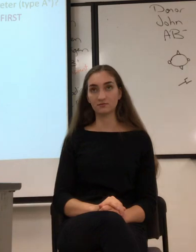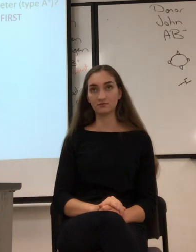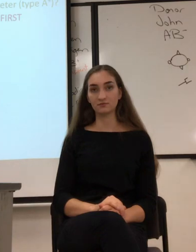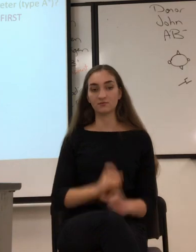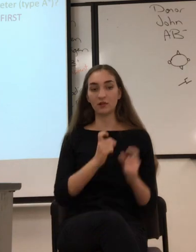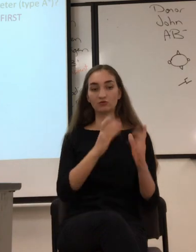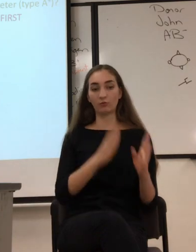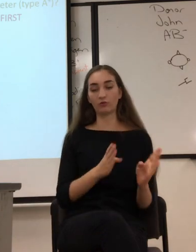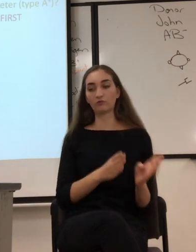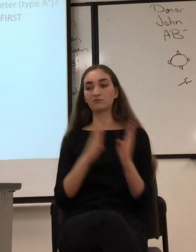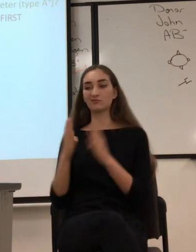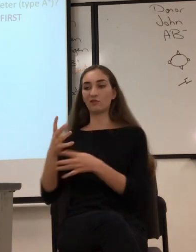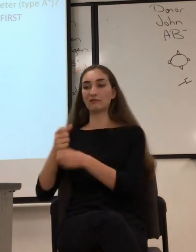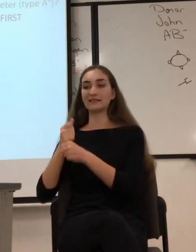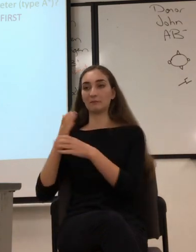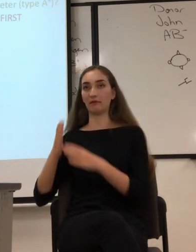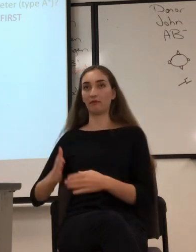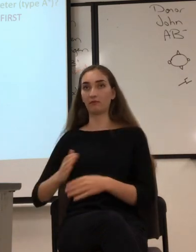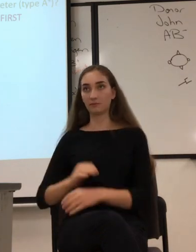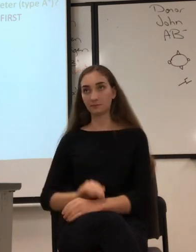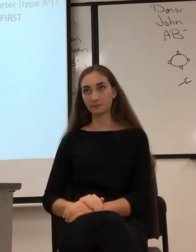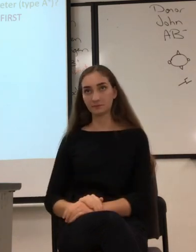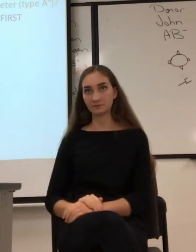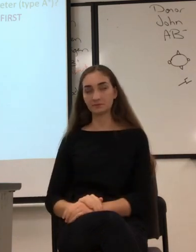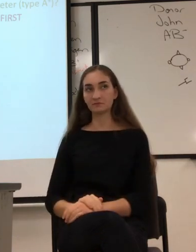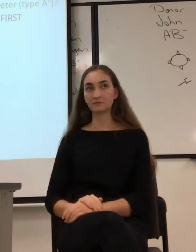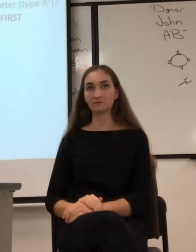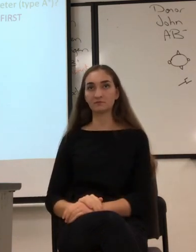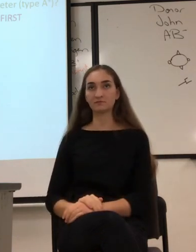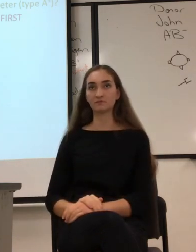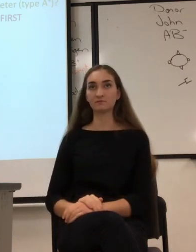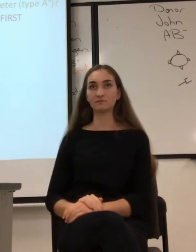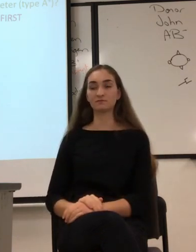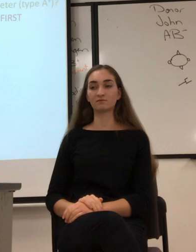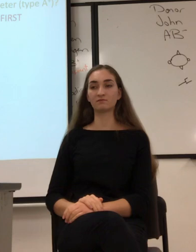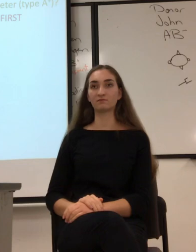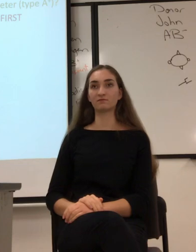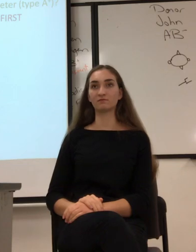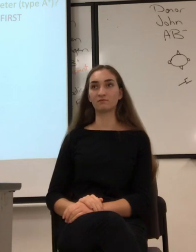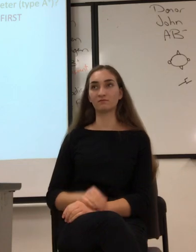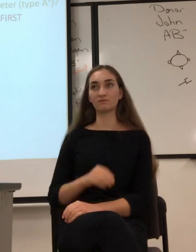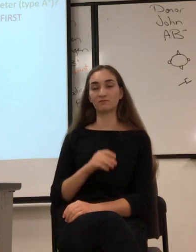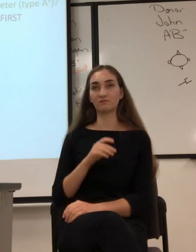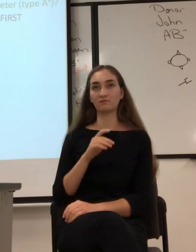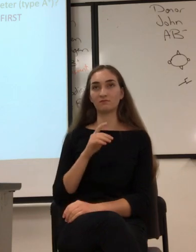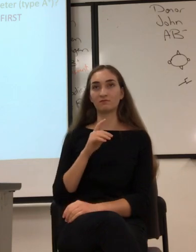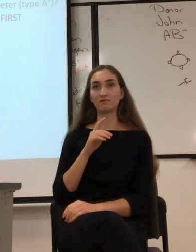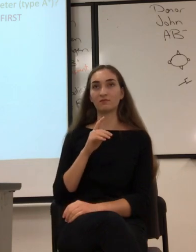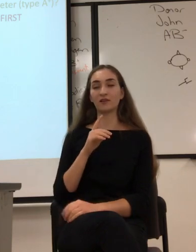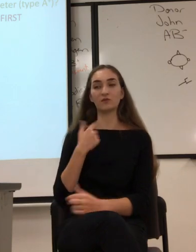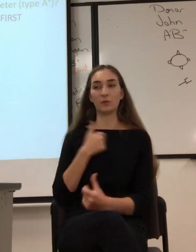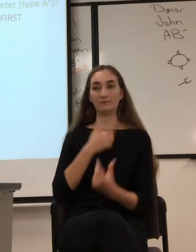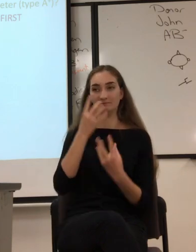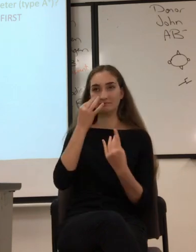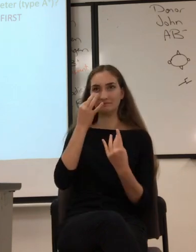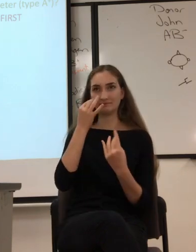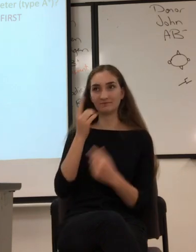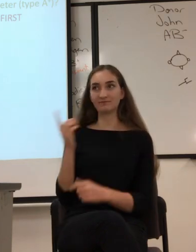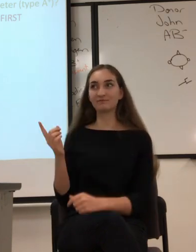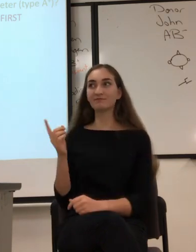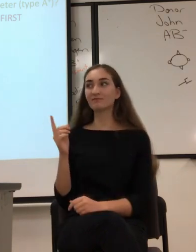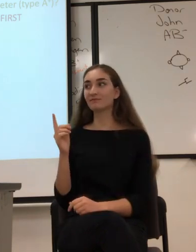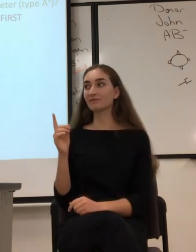Recipient. Okay, so what do we consider of those choices? B. I heard a vote for